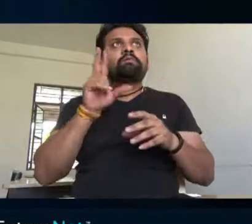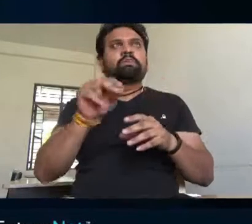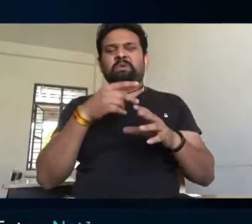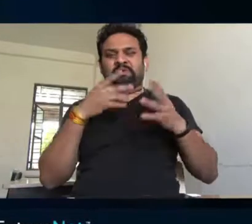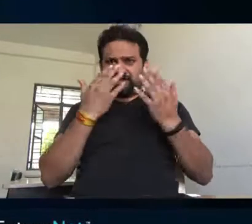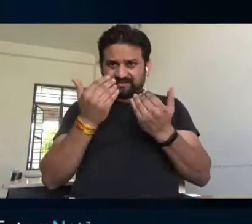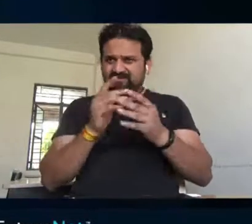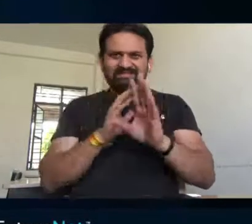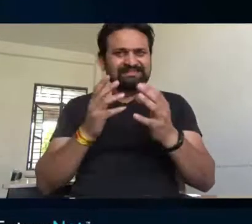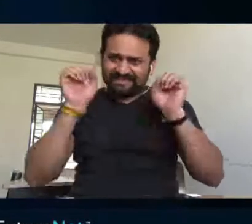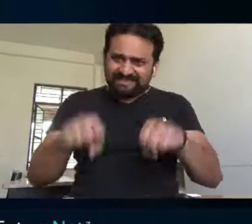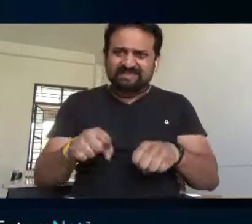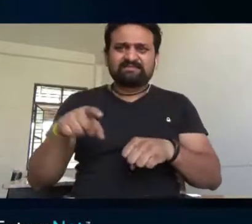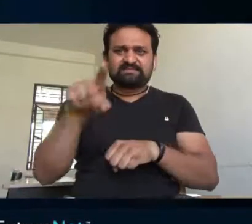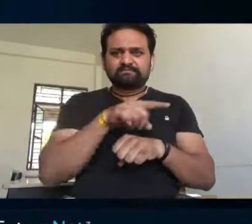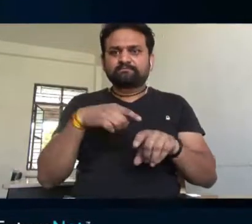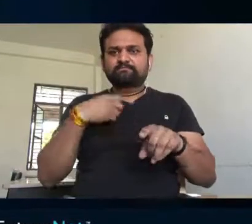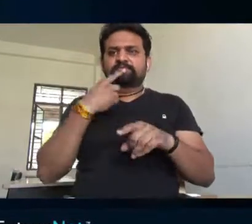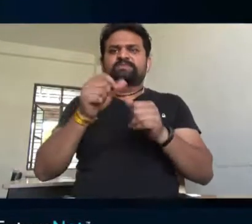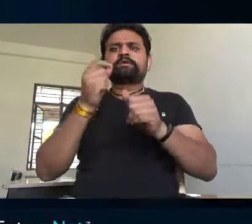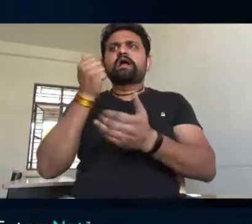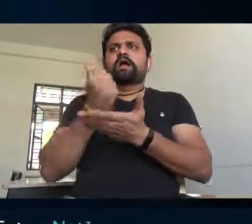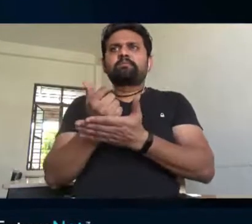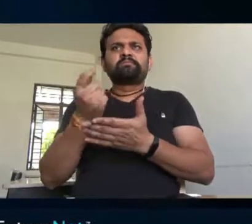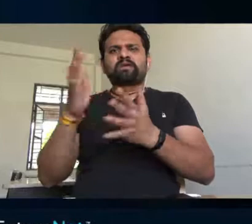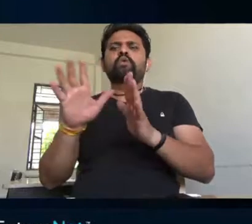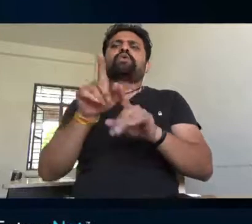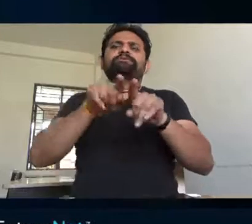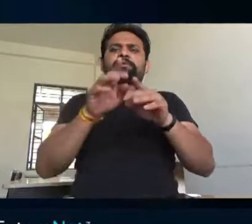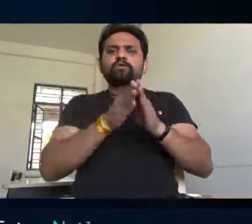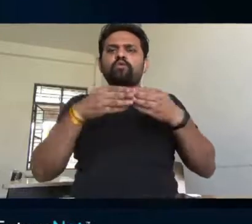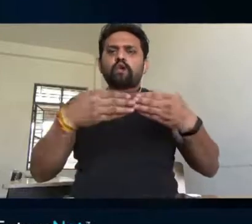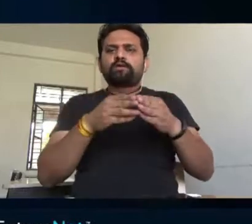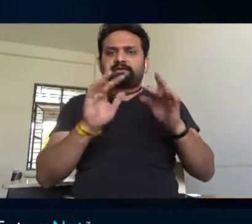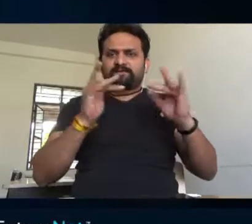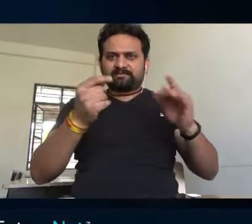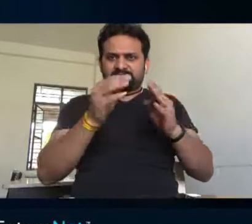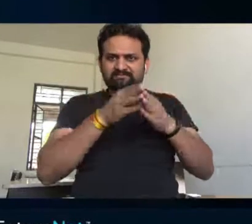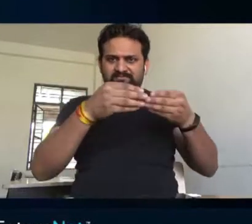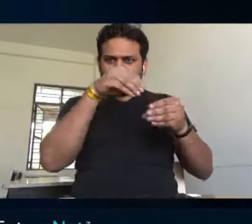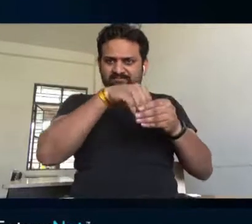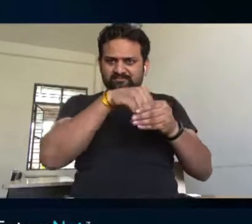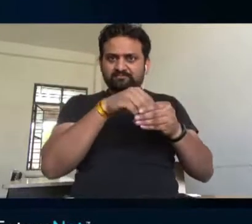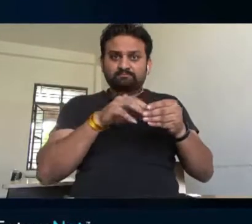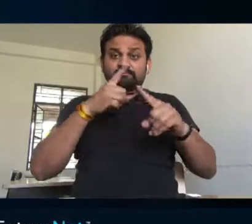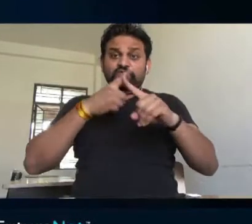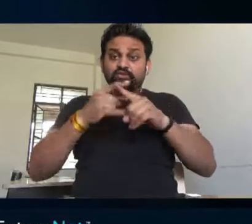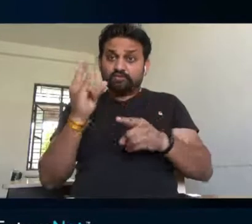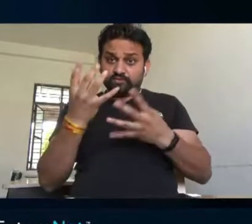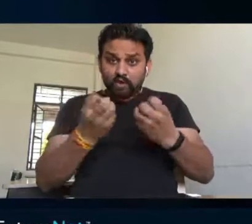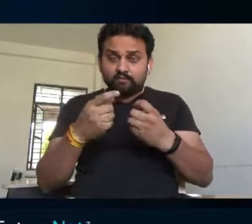on the street, ask people which you know, ask your family. Do you want to have 60 times money on your bank account?